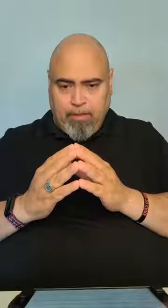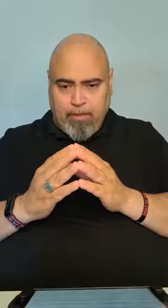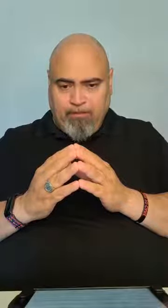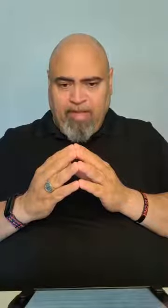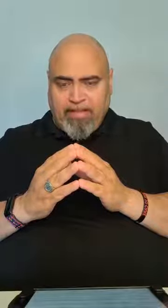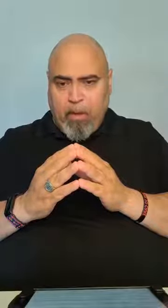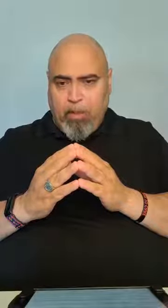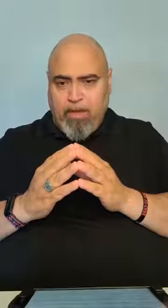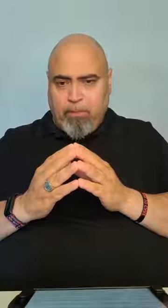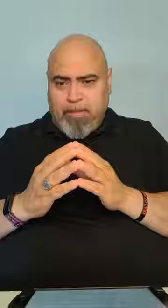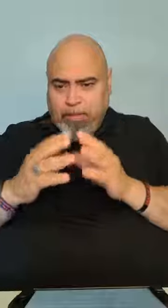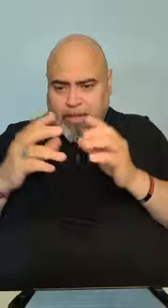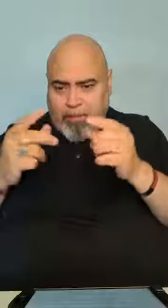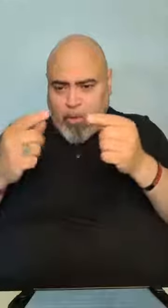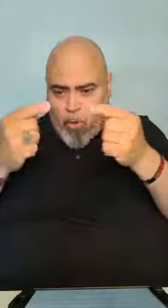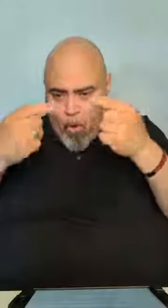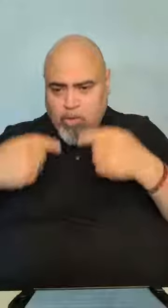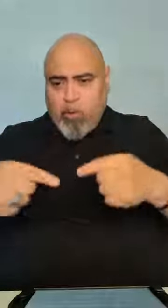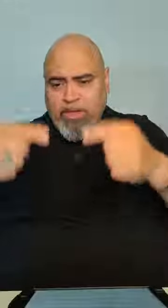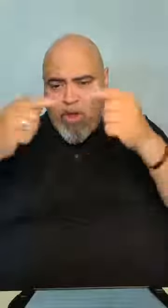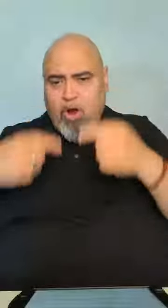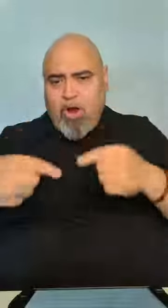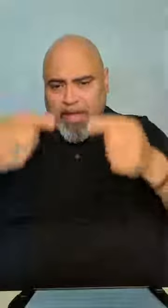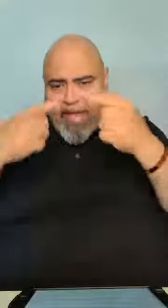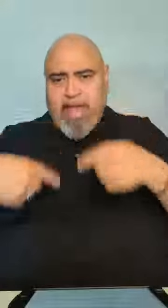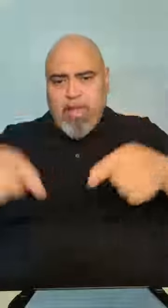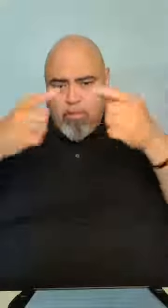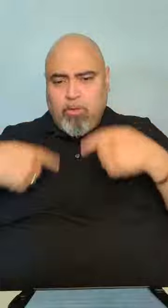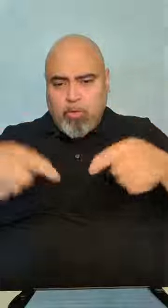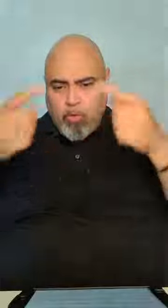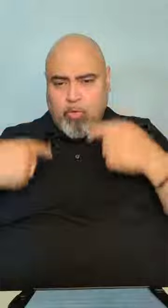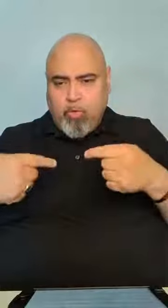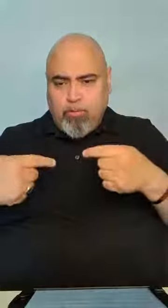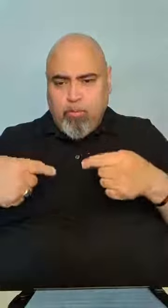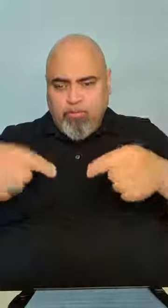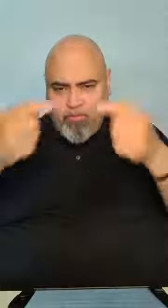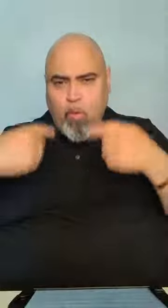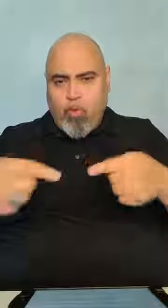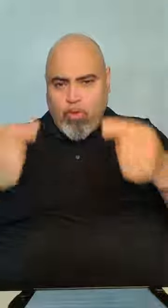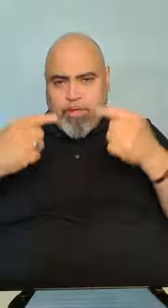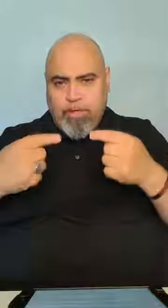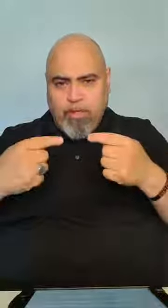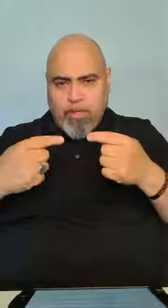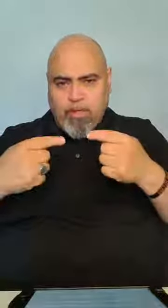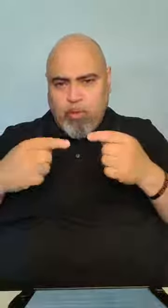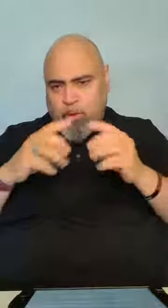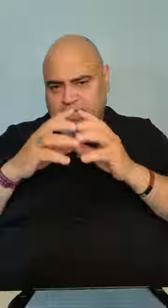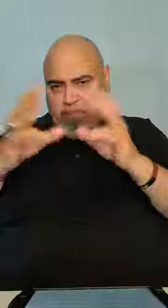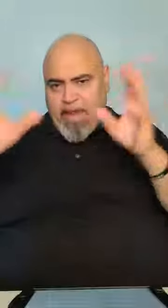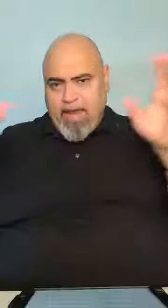The fact that because we are unable to move forward, to expand